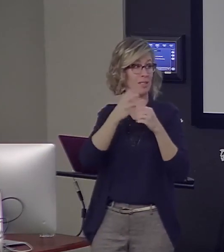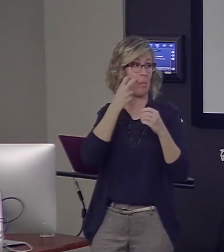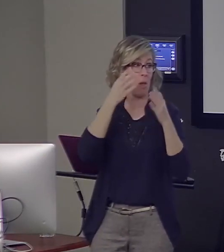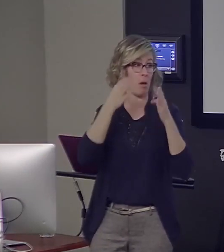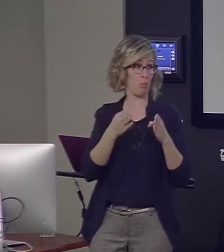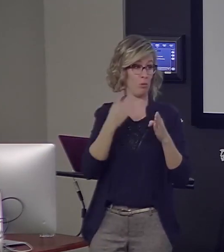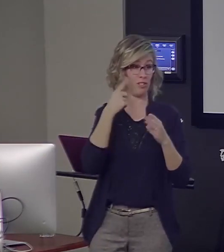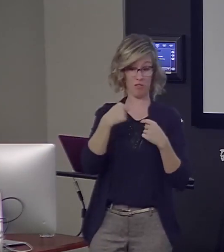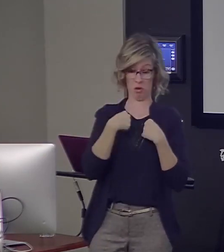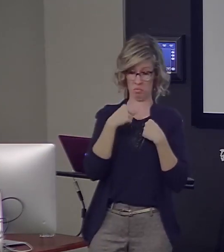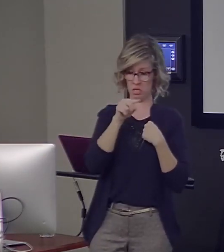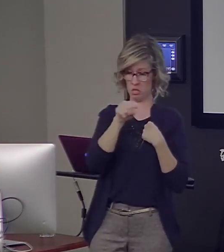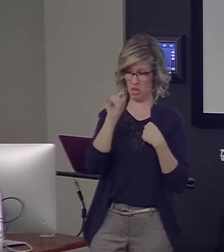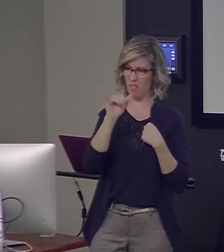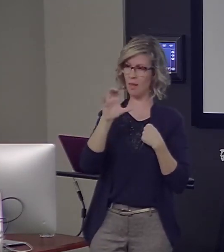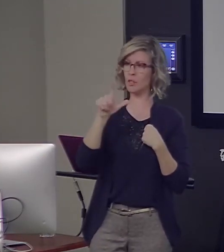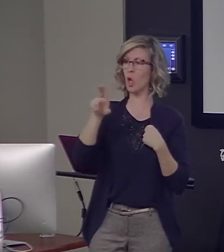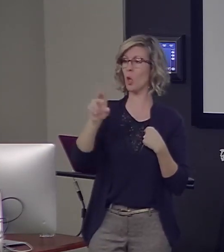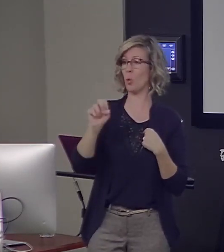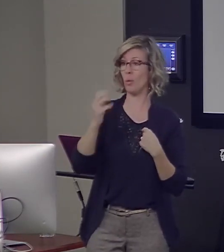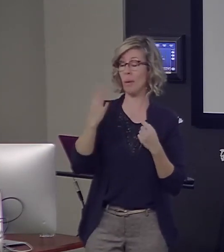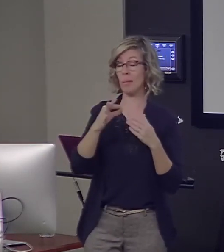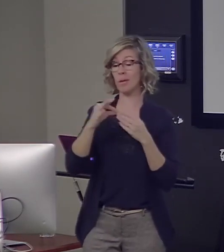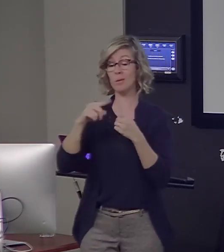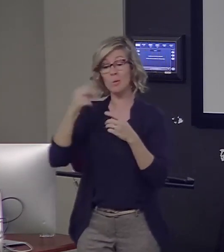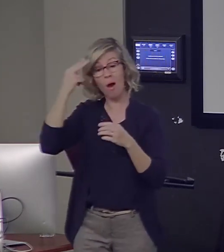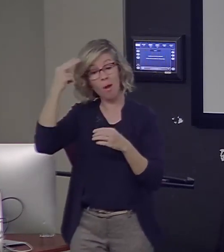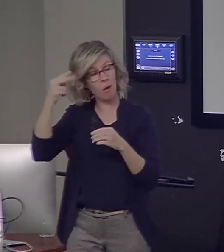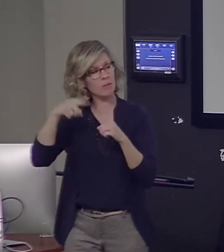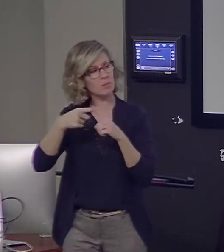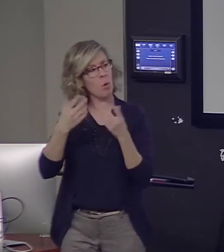that provides a clue and maybe a hypothesis about